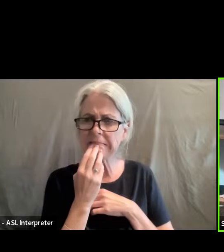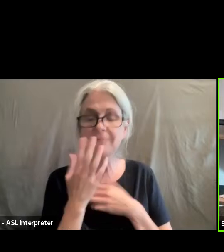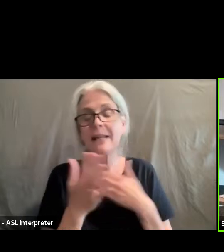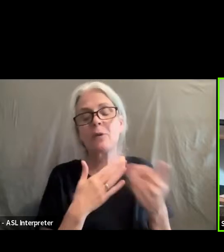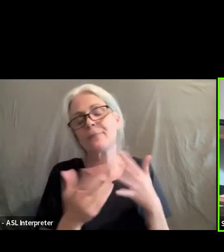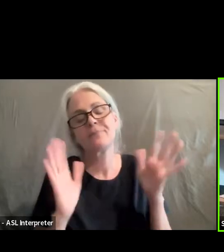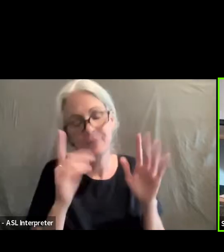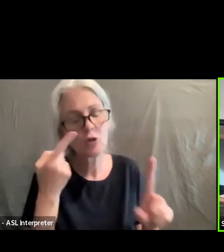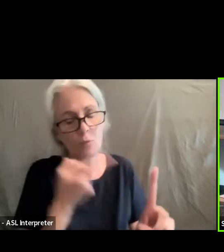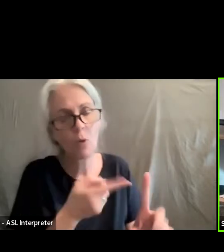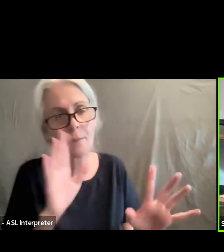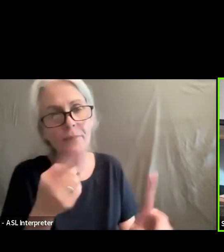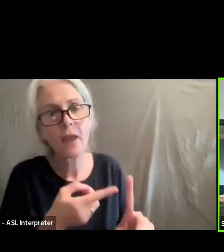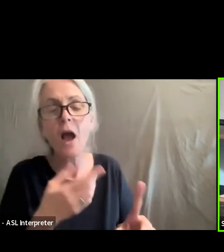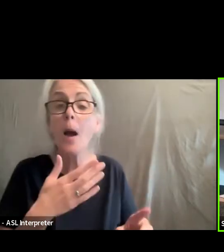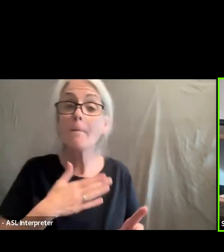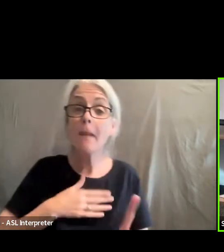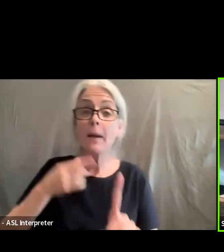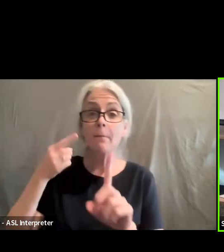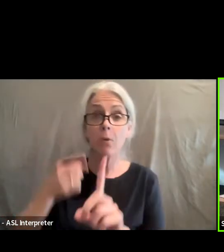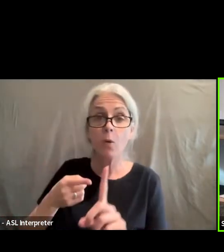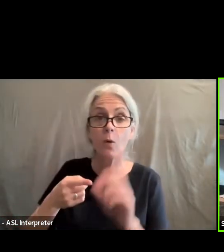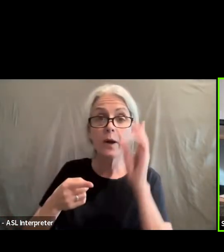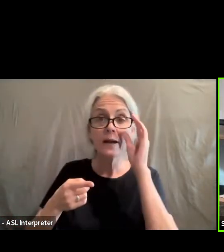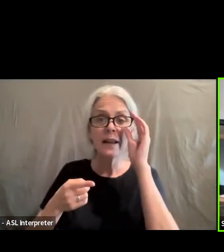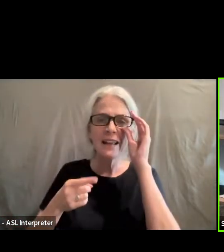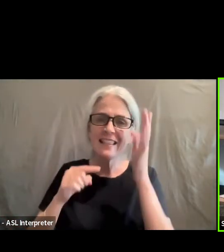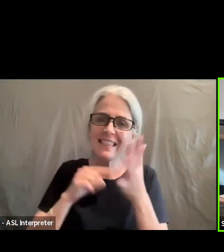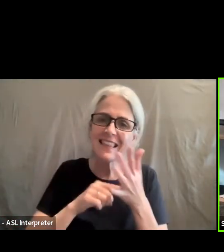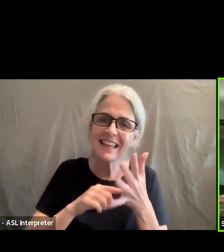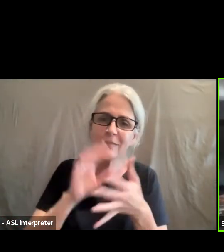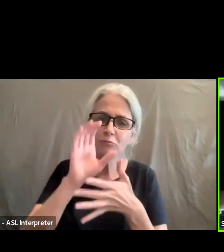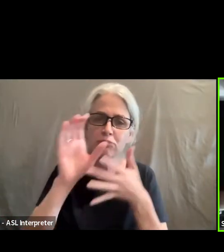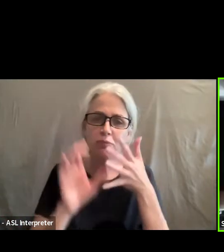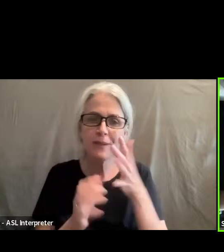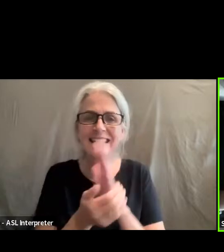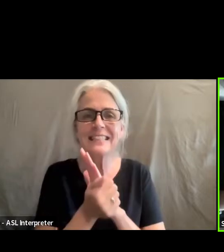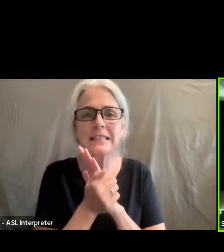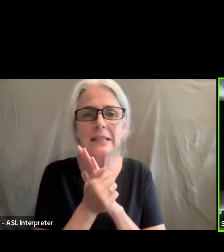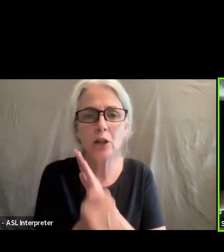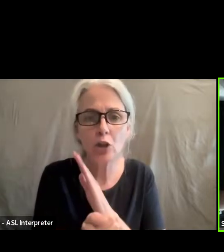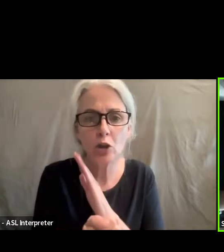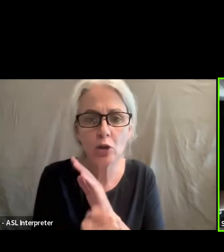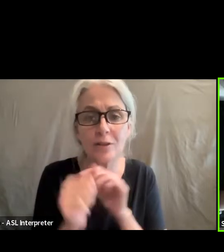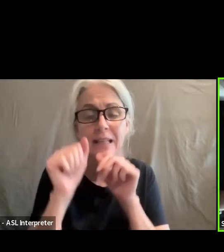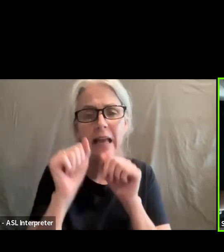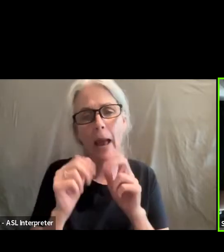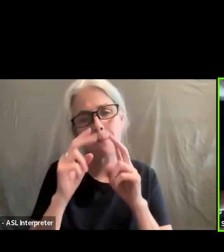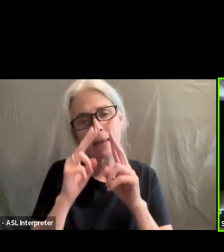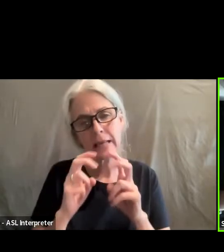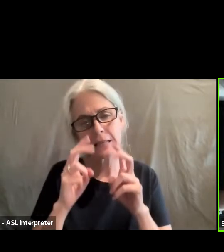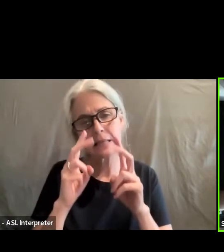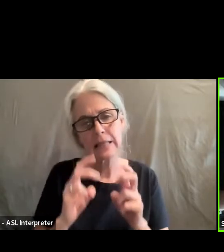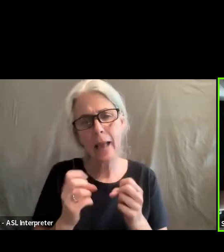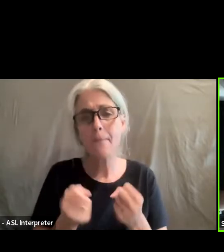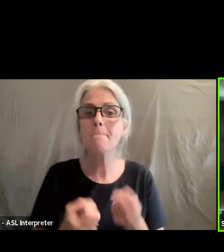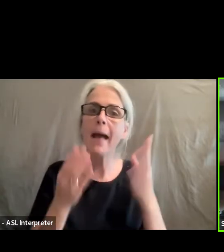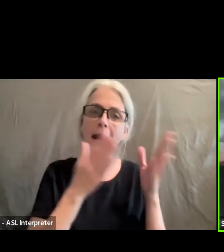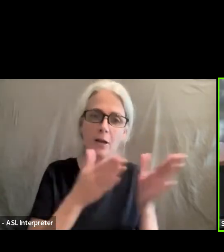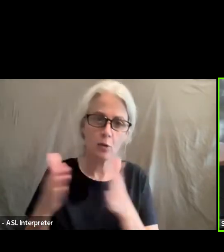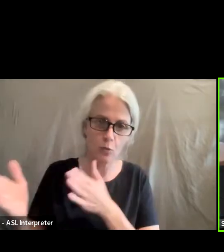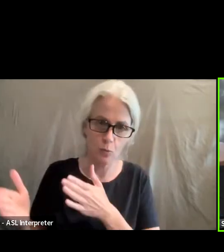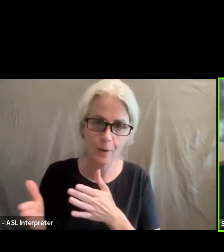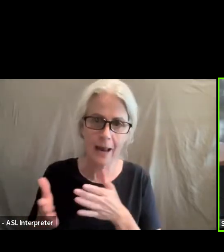Anyways, but to your point. But yeah, the point is that these are essential skills. They can be assessed in a multitude of